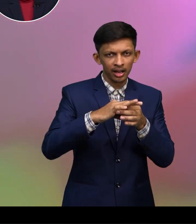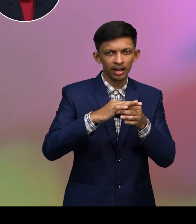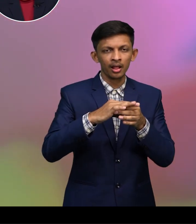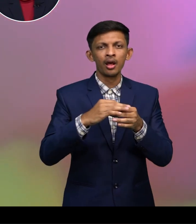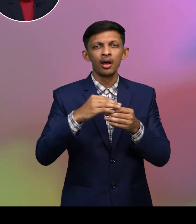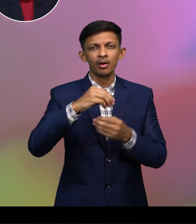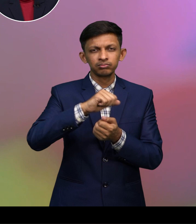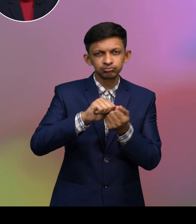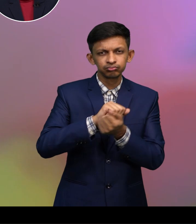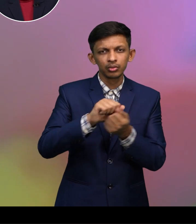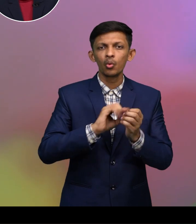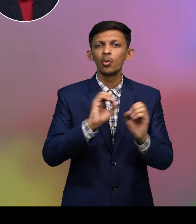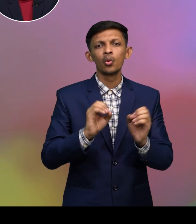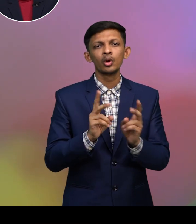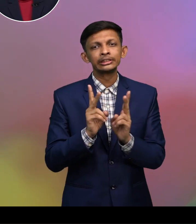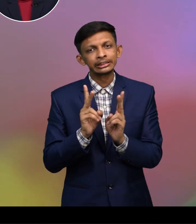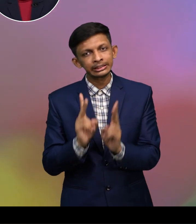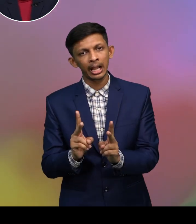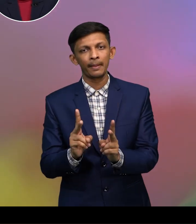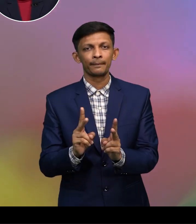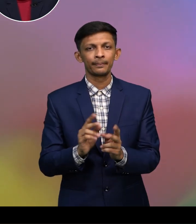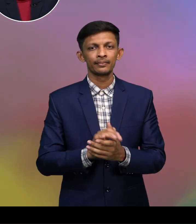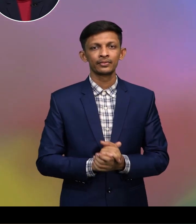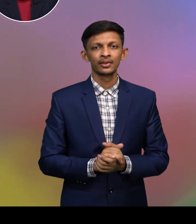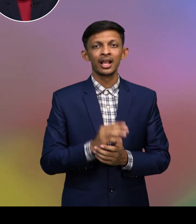The biliverdin